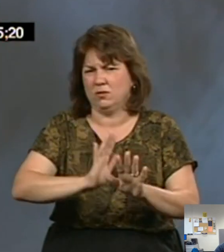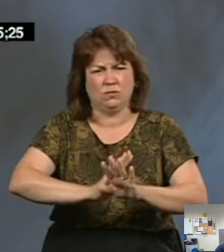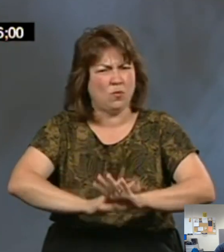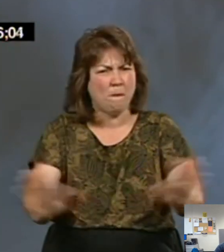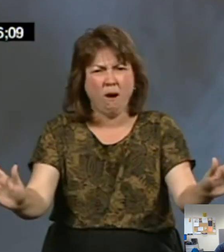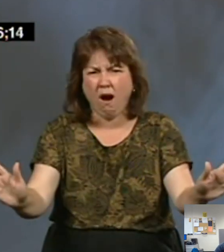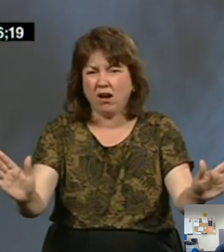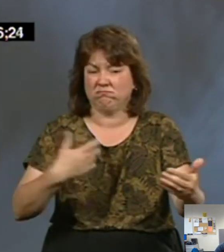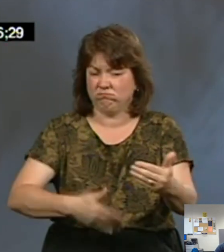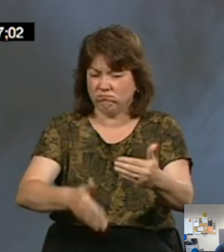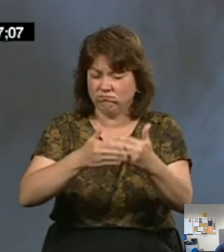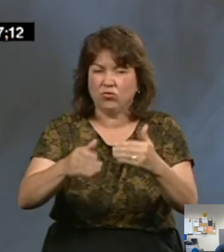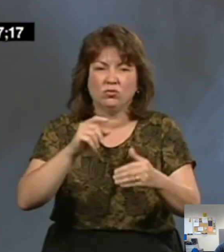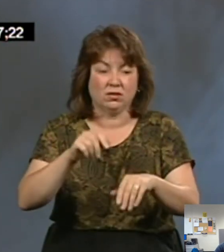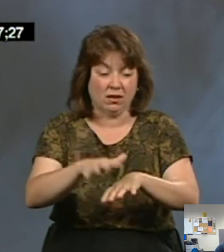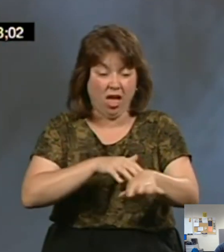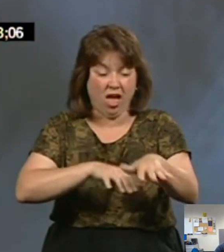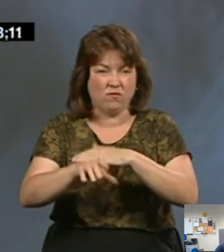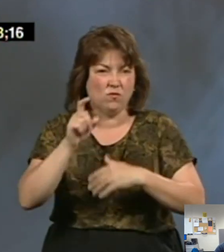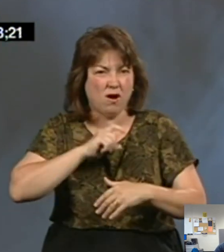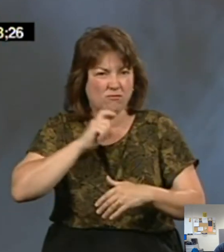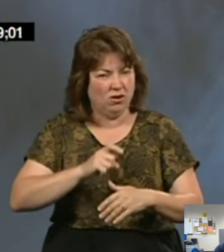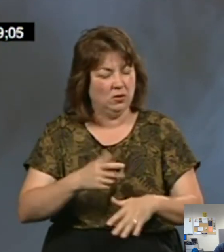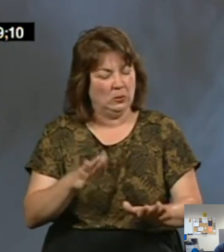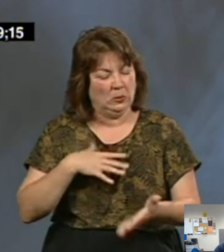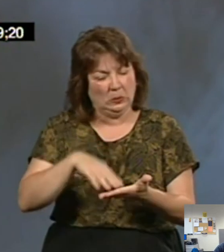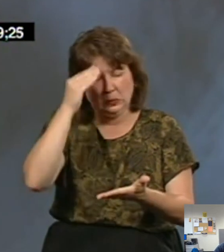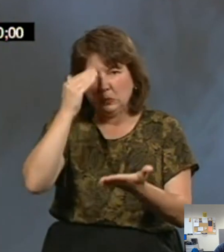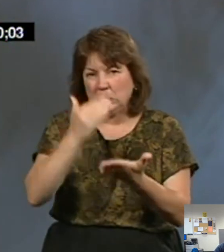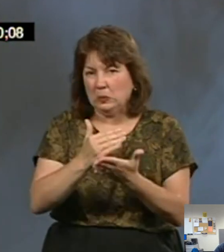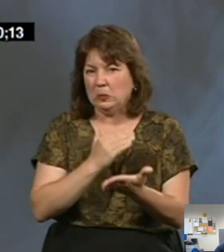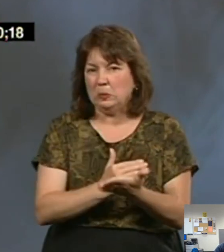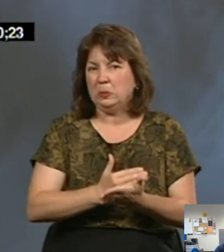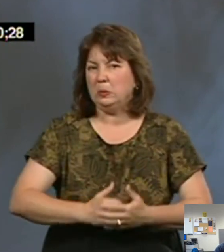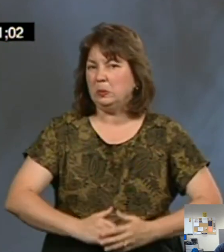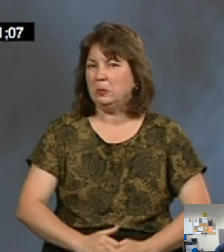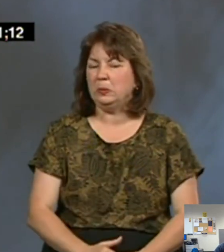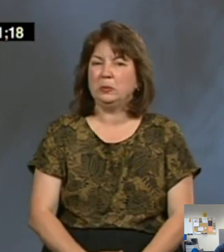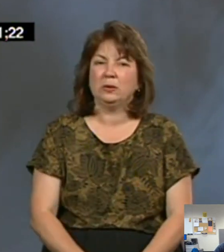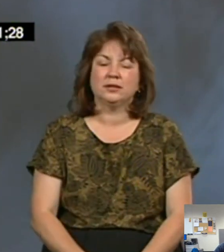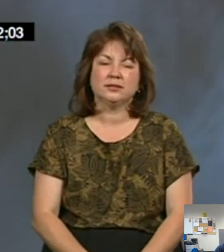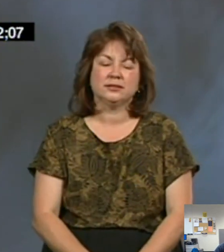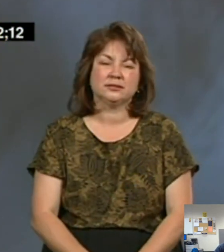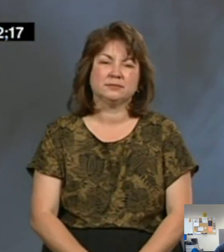But I've decided from this point on, if I ever cut peppers again, I'll certainly wear gloves.